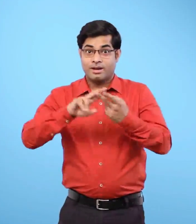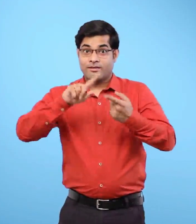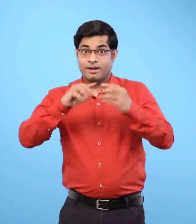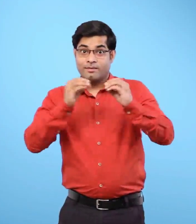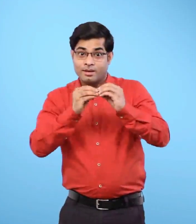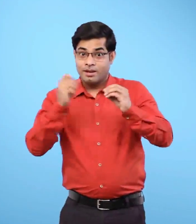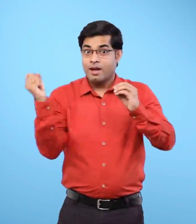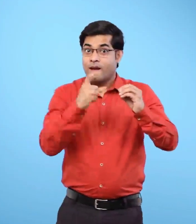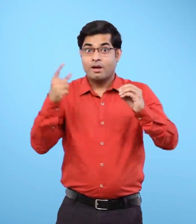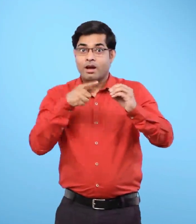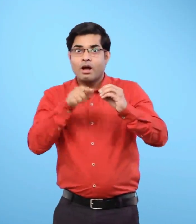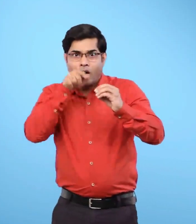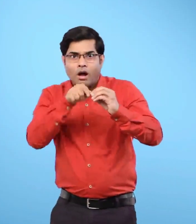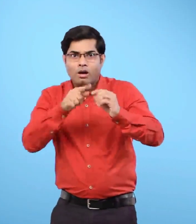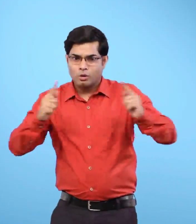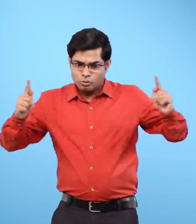1 February is the shortest month.